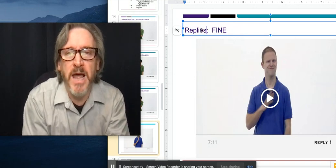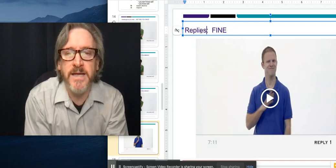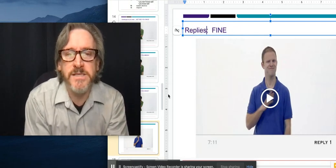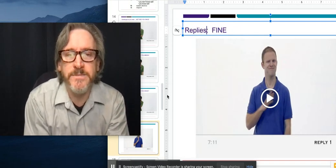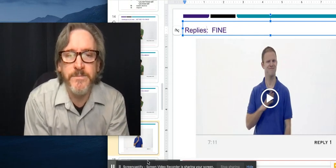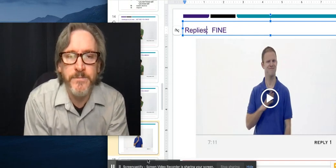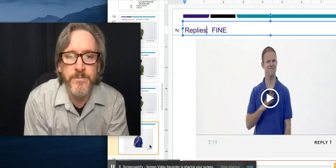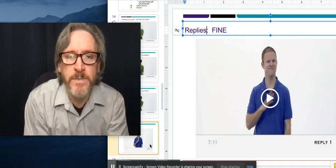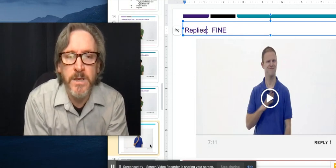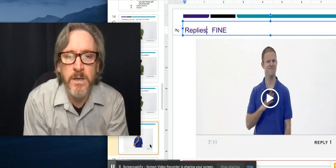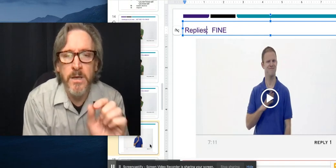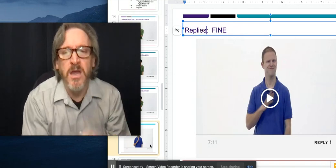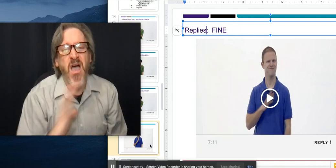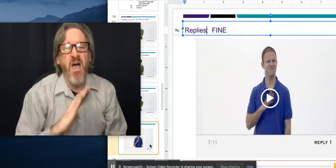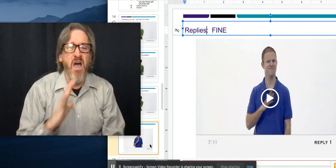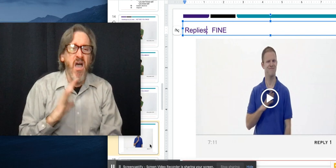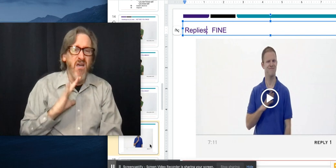Replies.